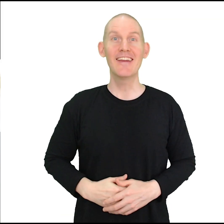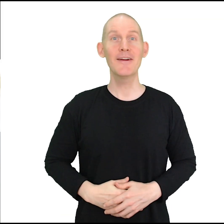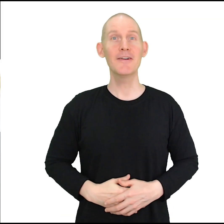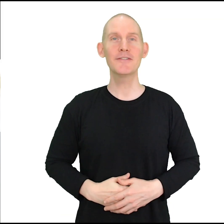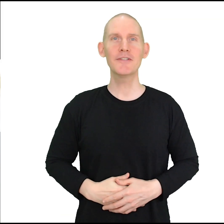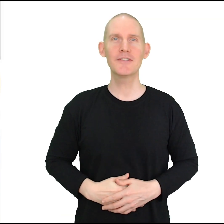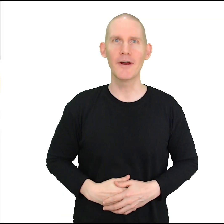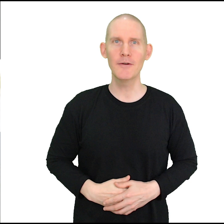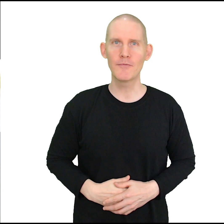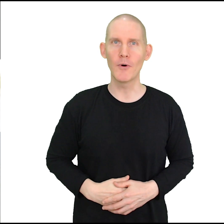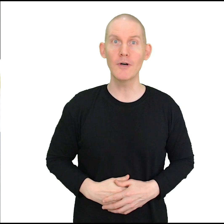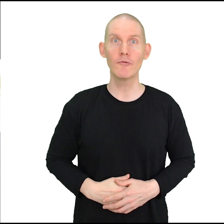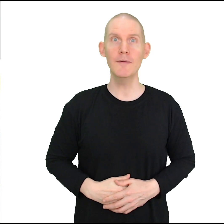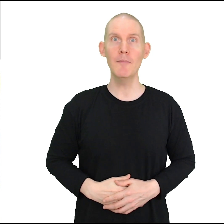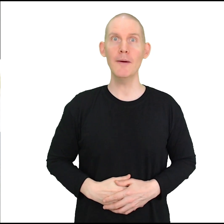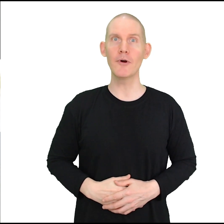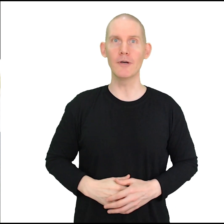Here is the sign for remember.